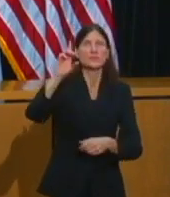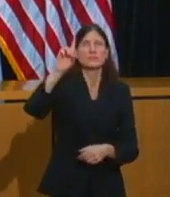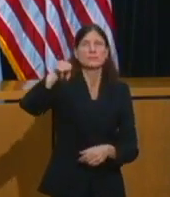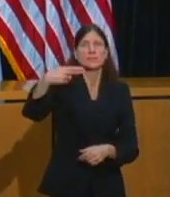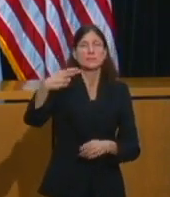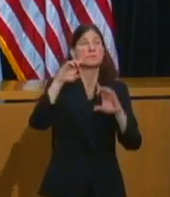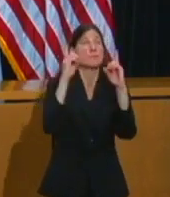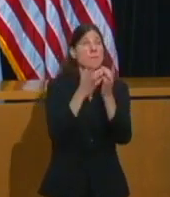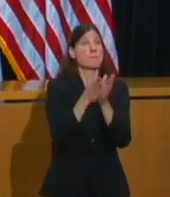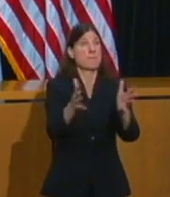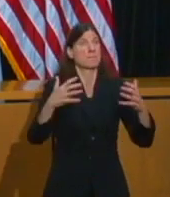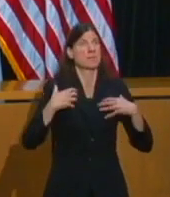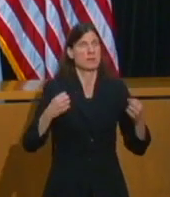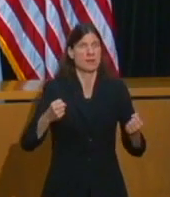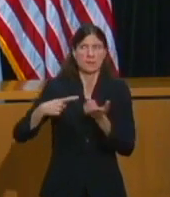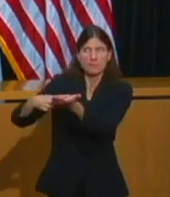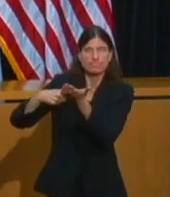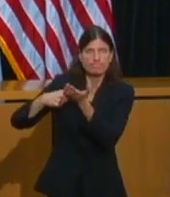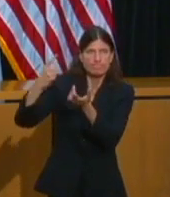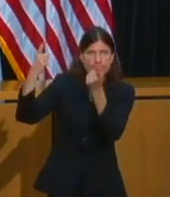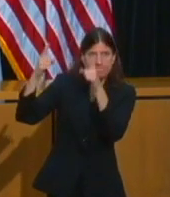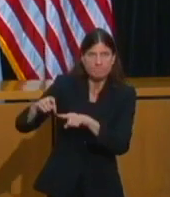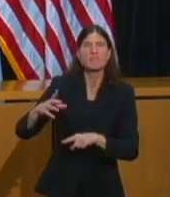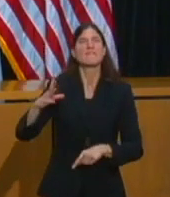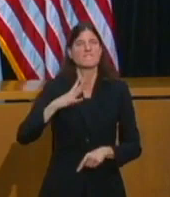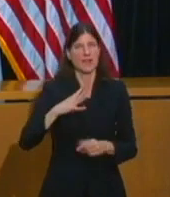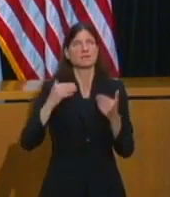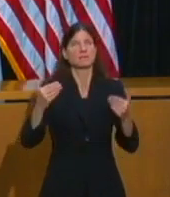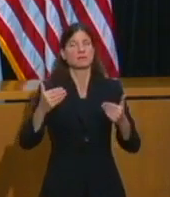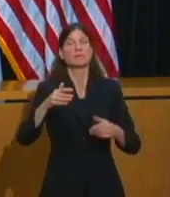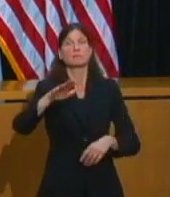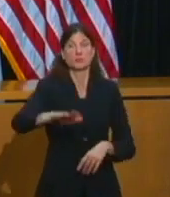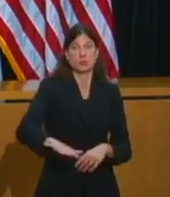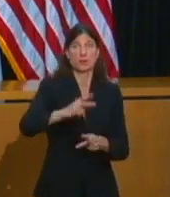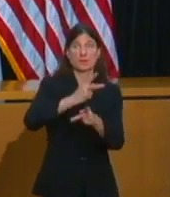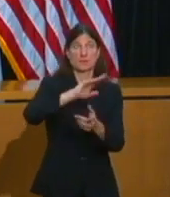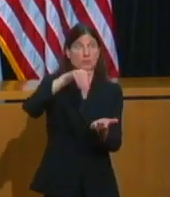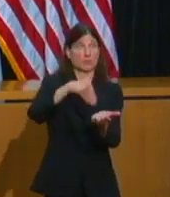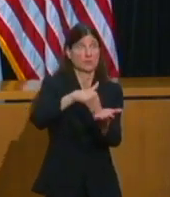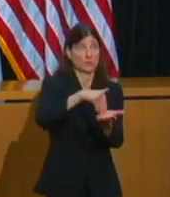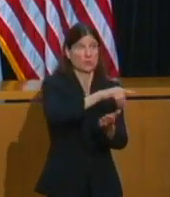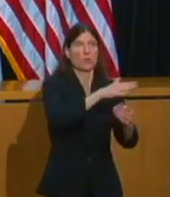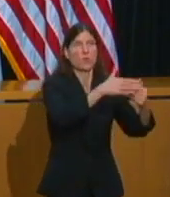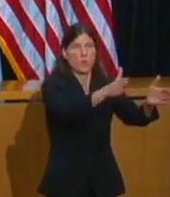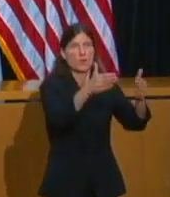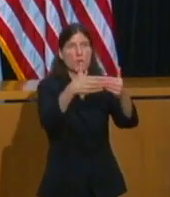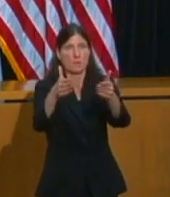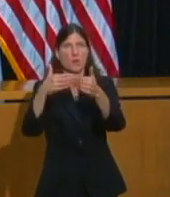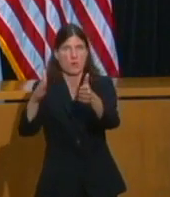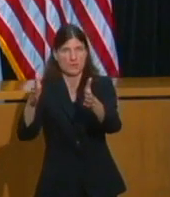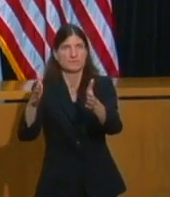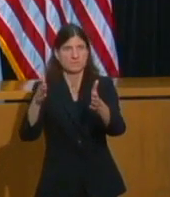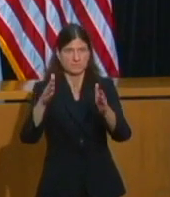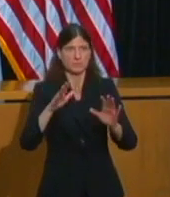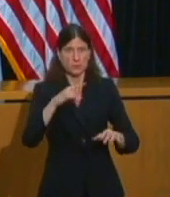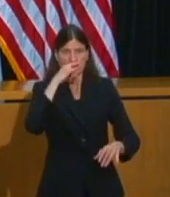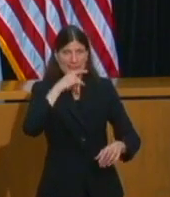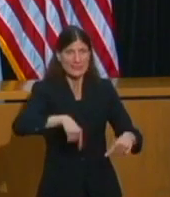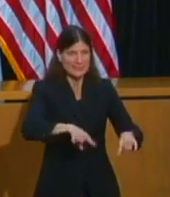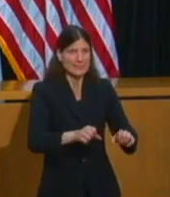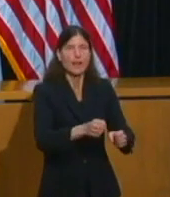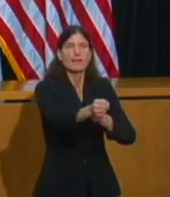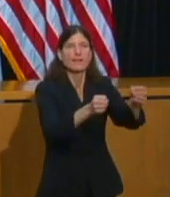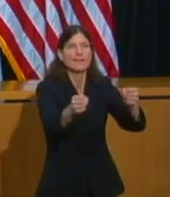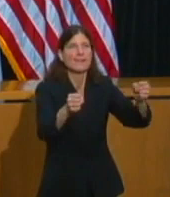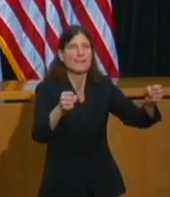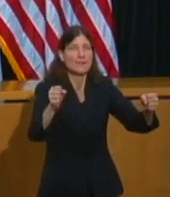two. As we talked to our childcare providers and stakeholders in planning, we understood that it will take time for childcare